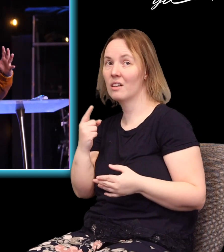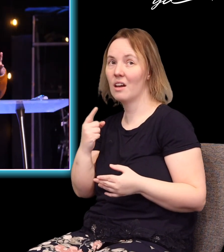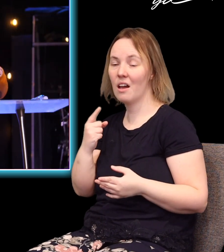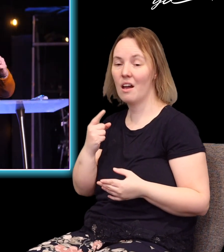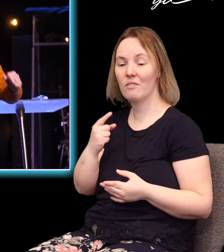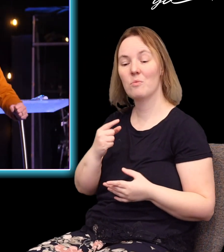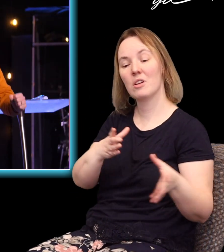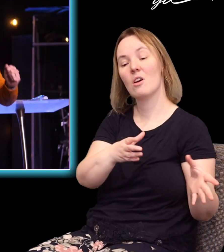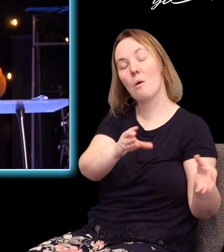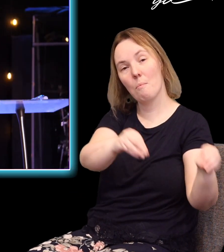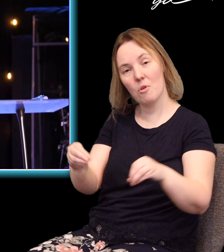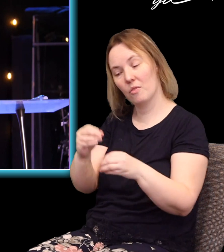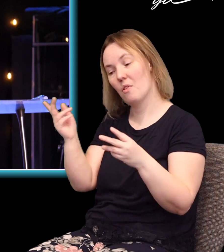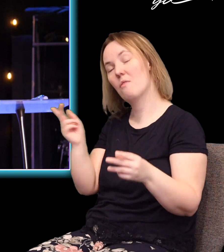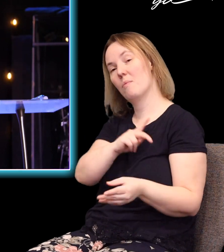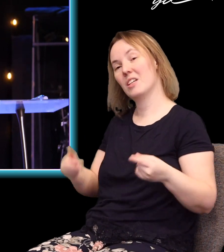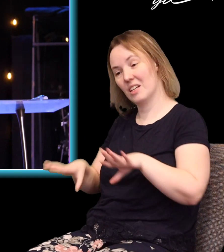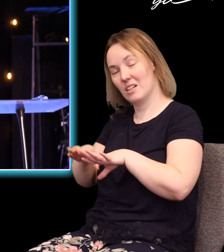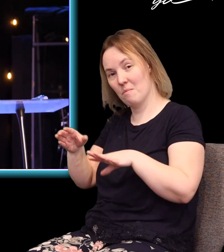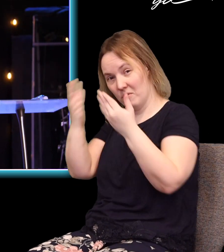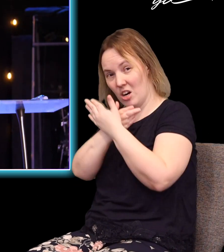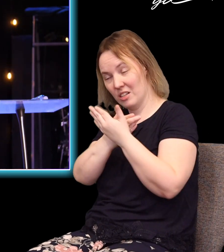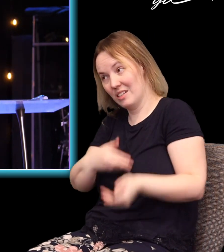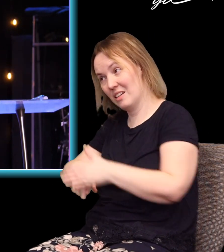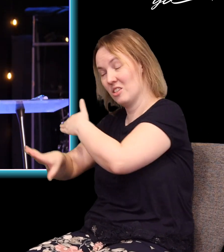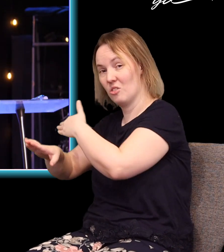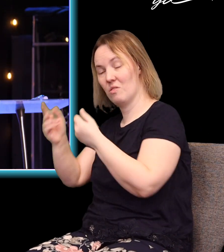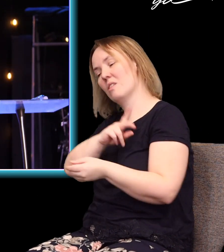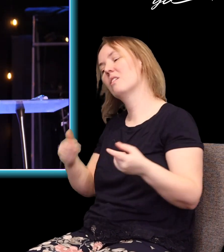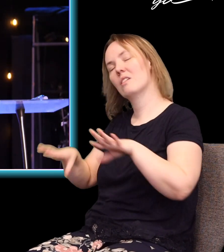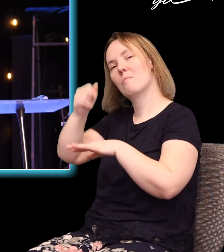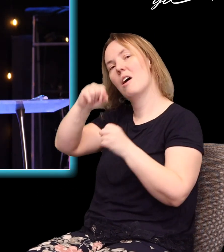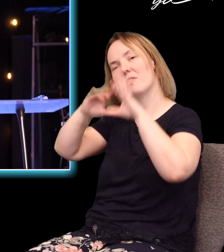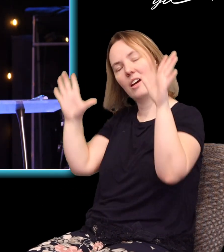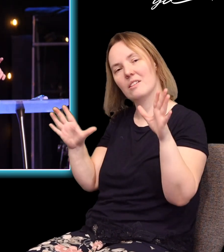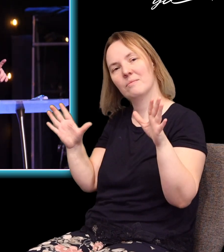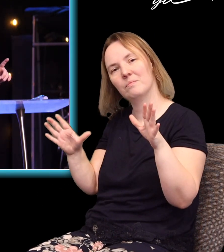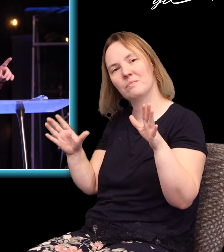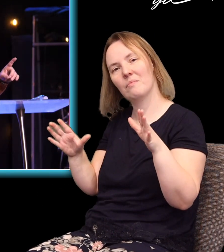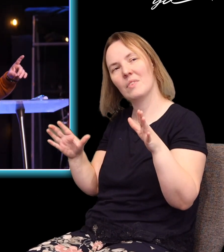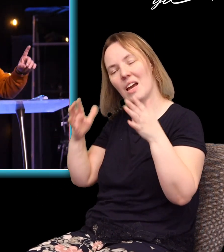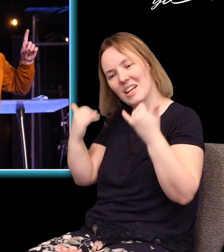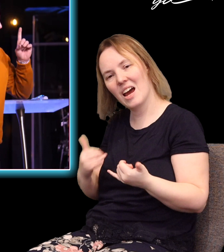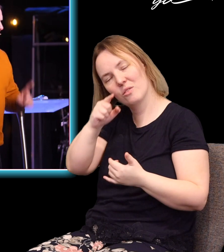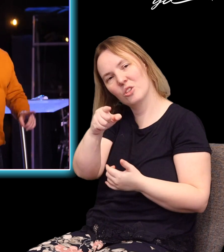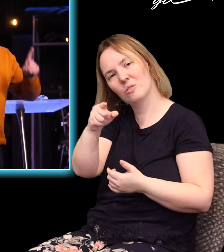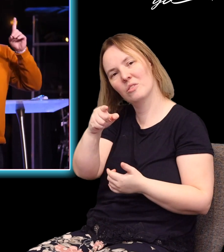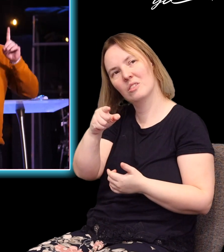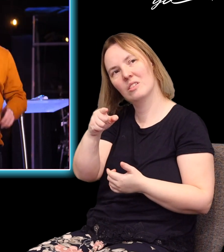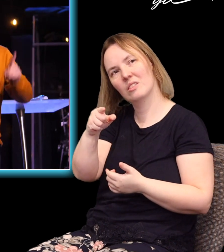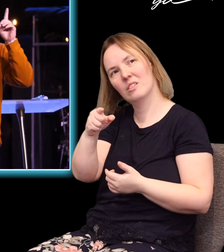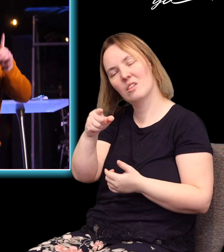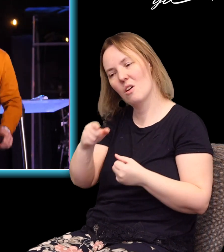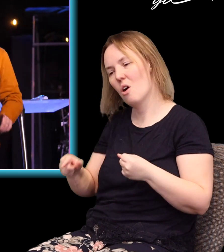been translated from the kingdom of darkness into the kingdom of light, the kingdom of God's own dear son. Hear me, friends, but now